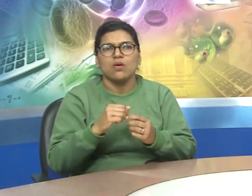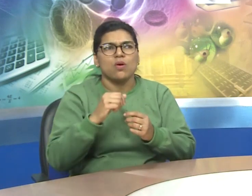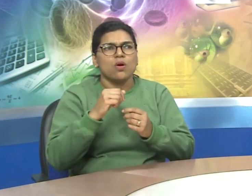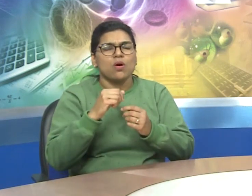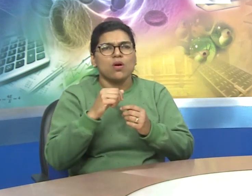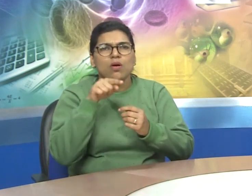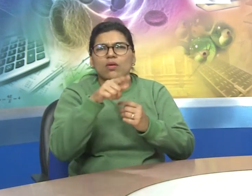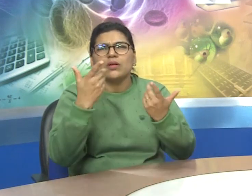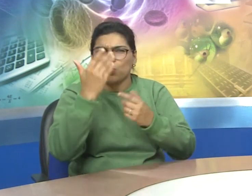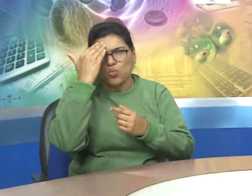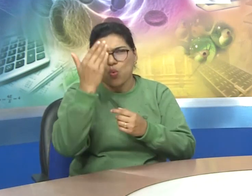is Arabic numerals.